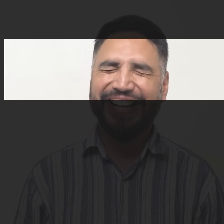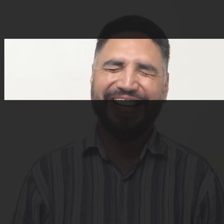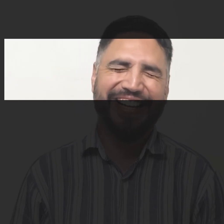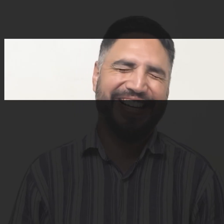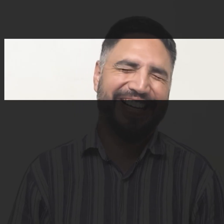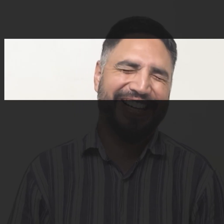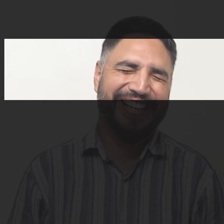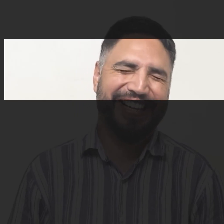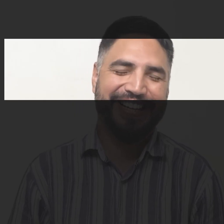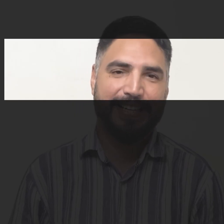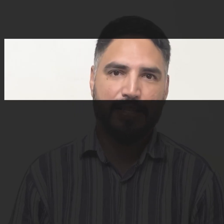joy,